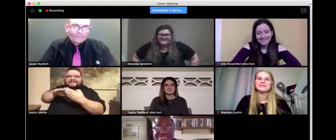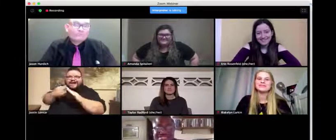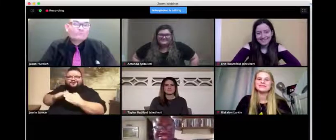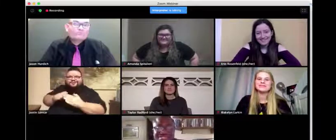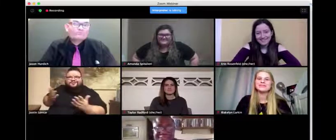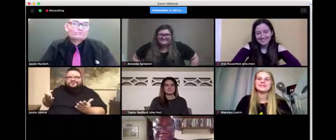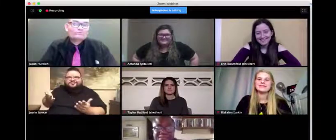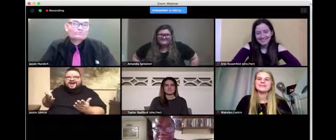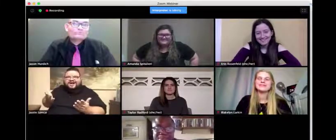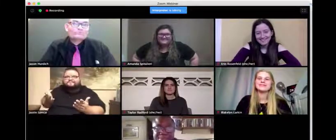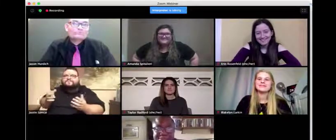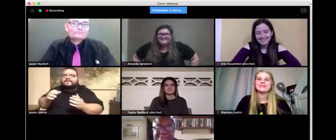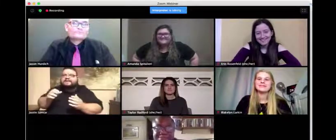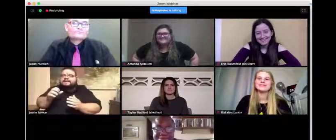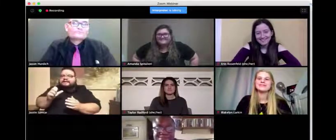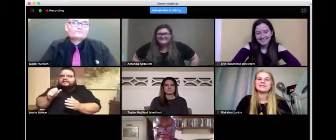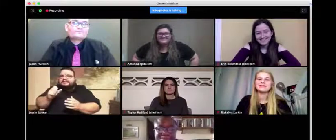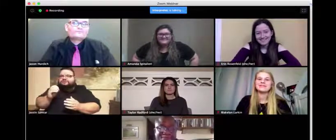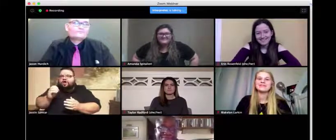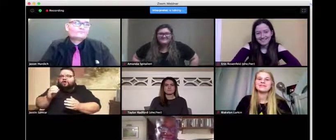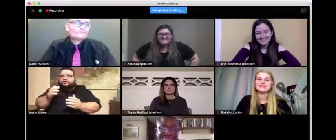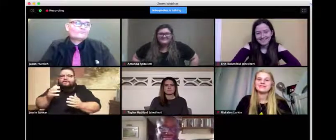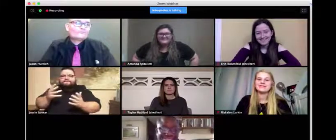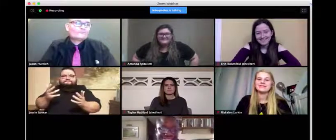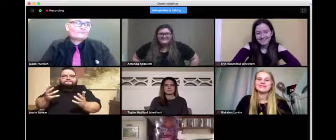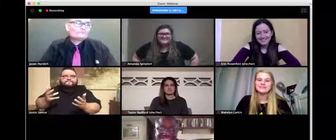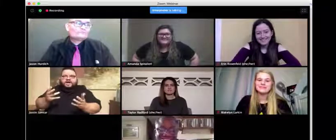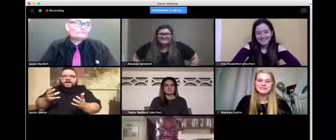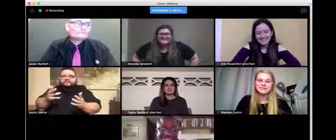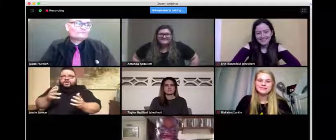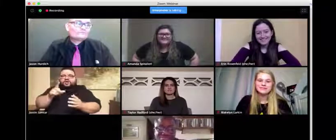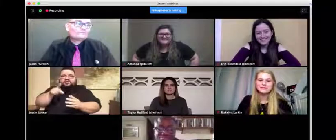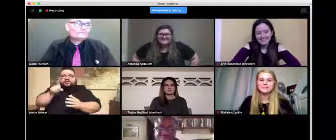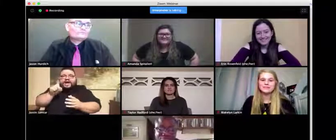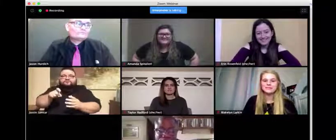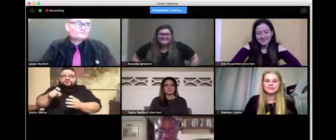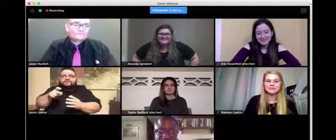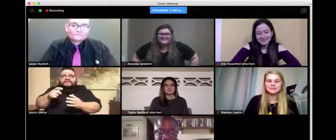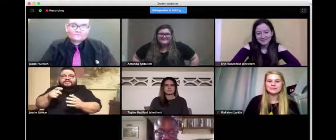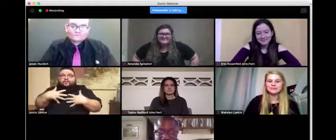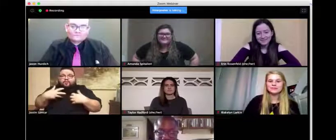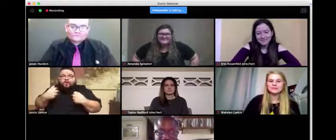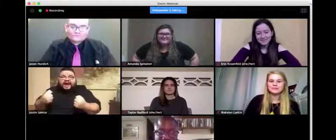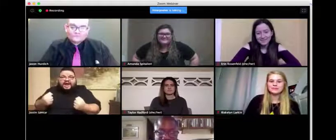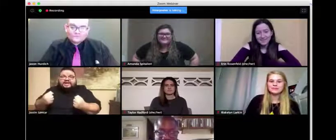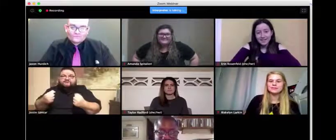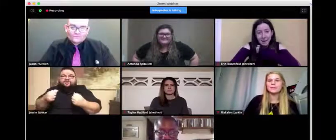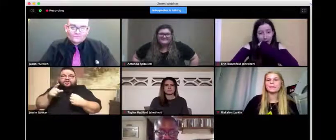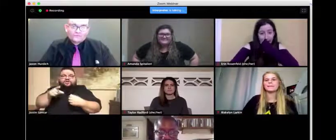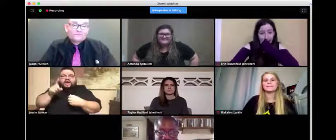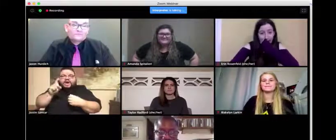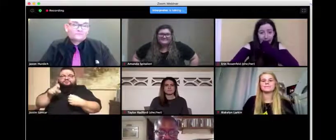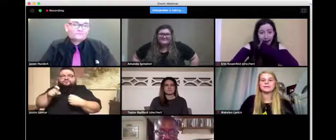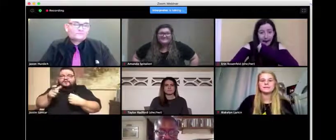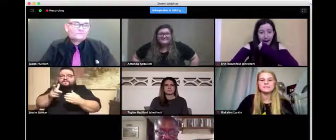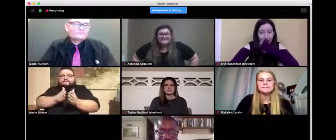you have to be brave. You have to be passionate about it. And you absolutely have